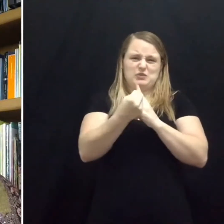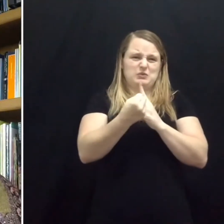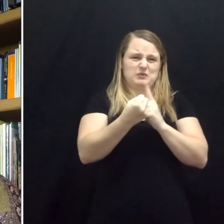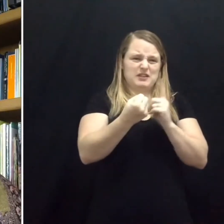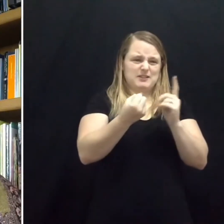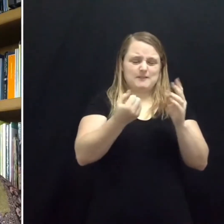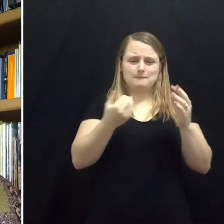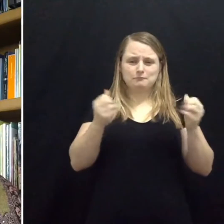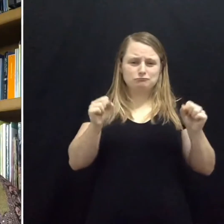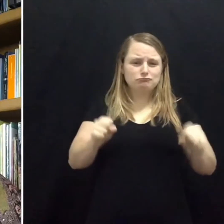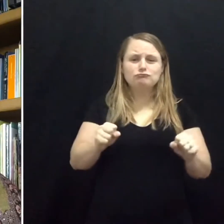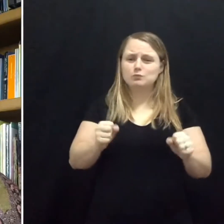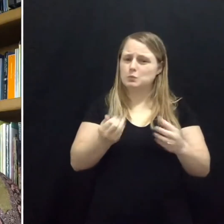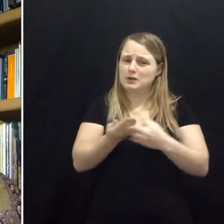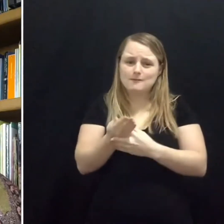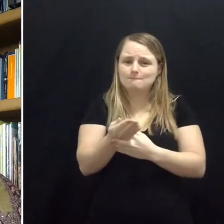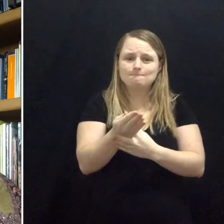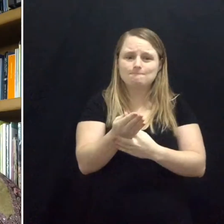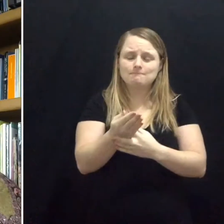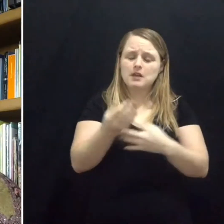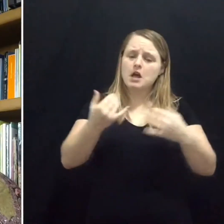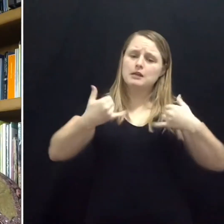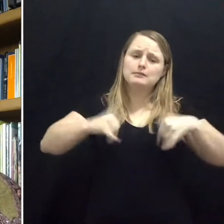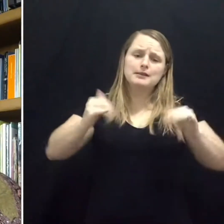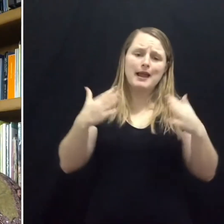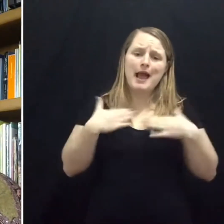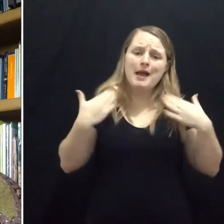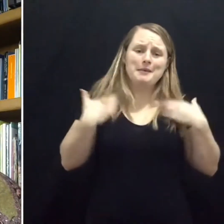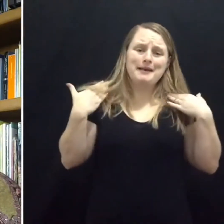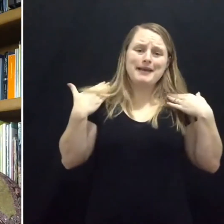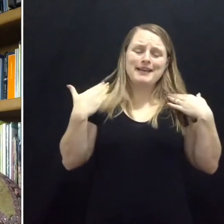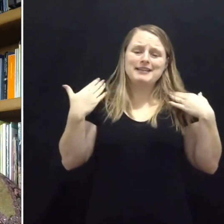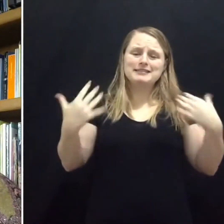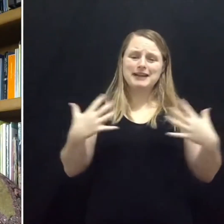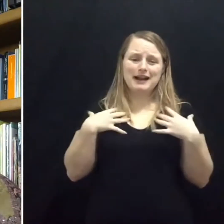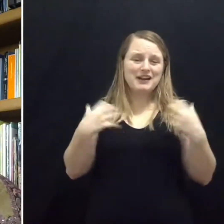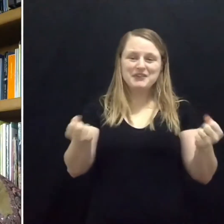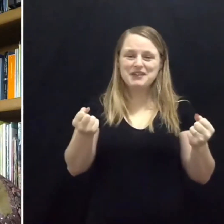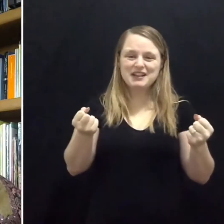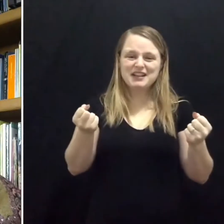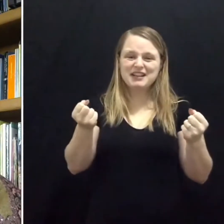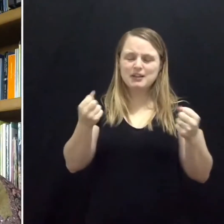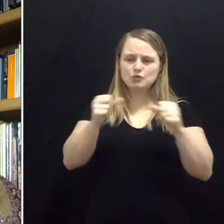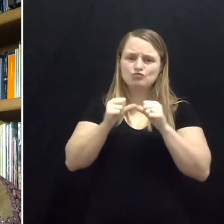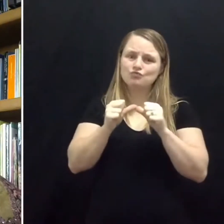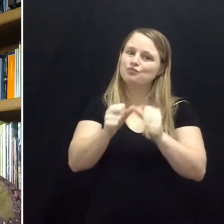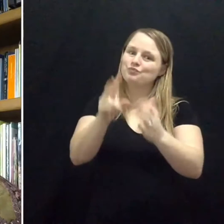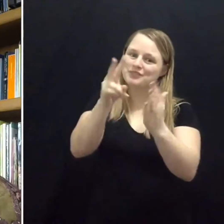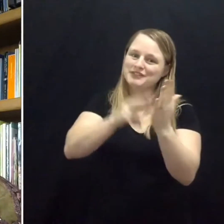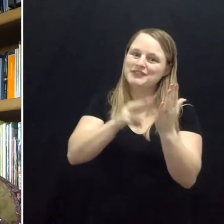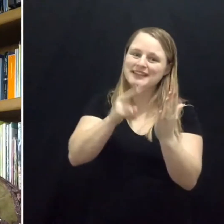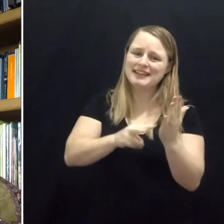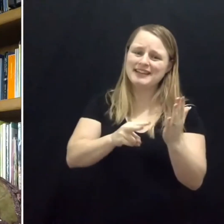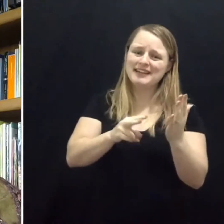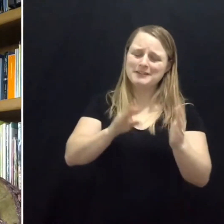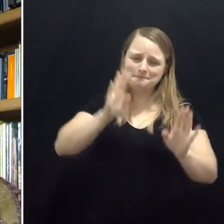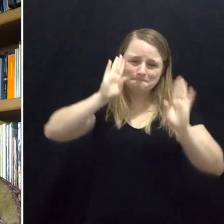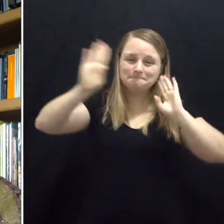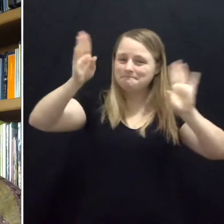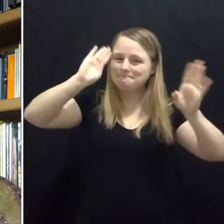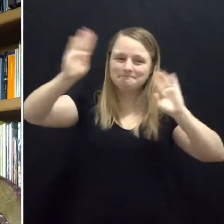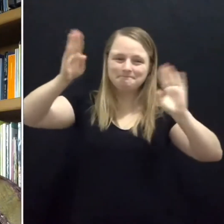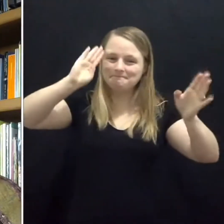up inside of us. I hope you all stay happy, stay healthy, and keep reading.